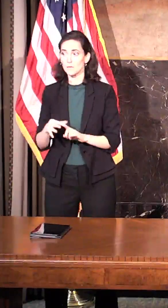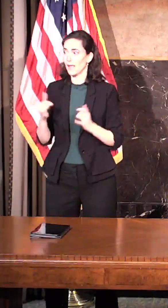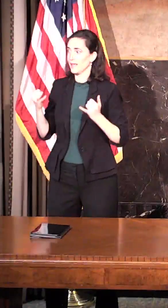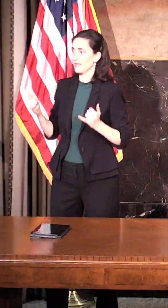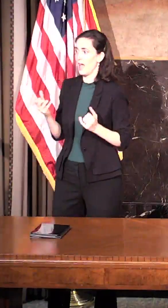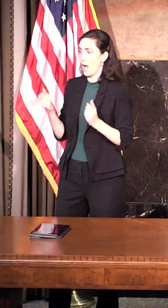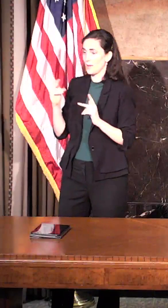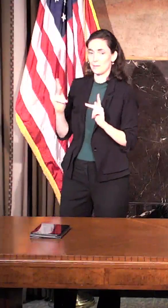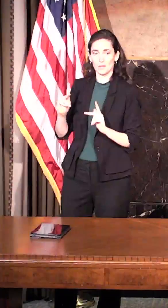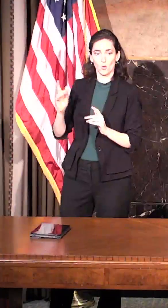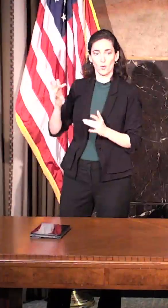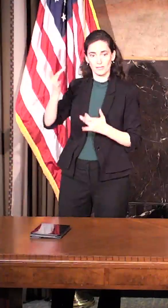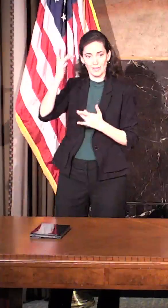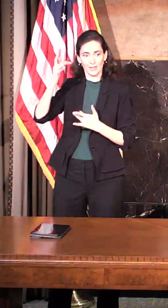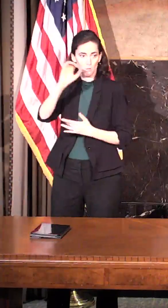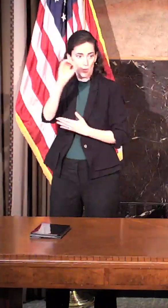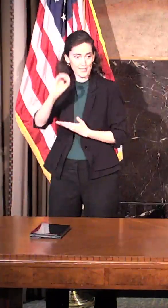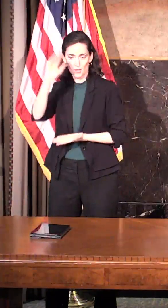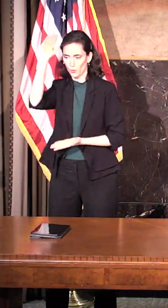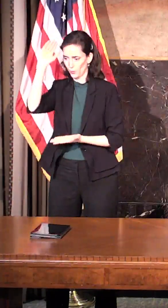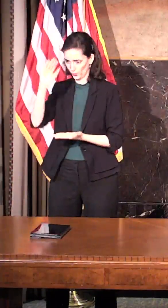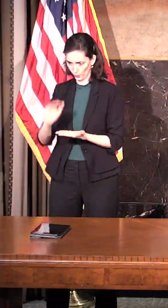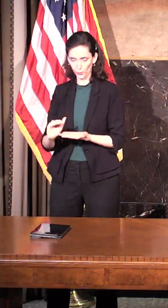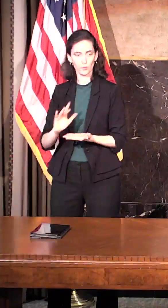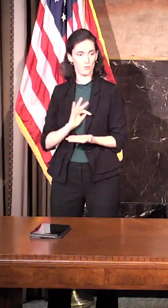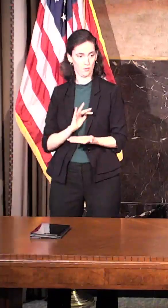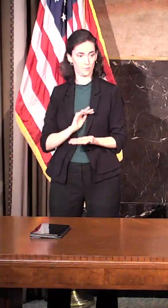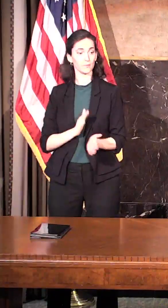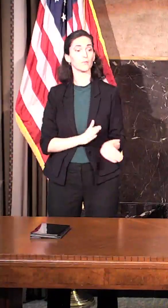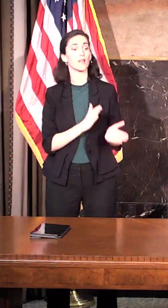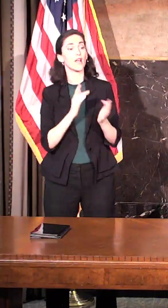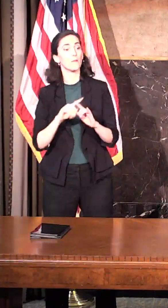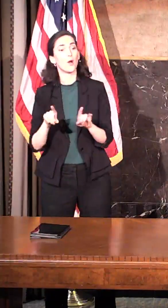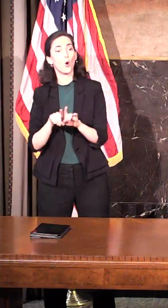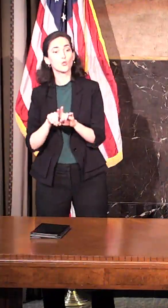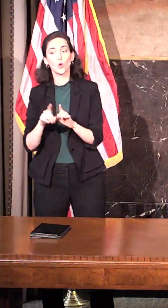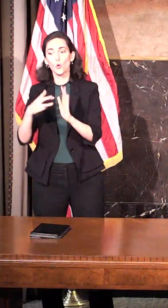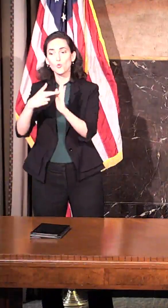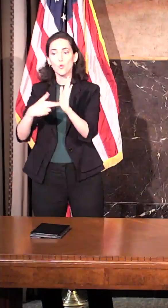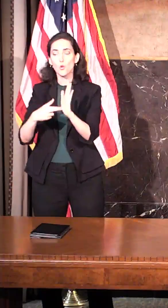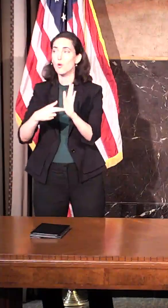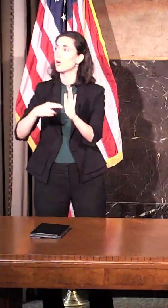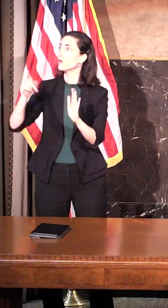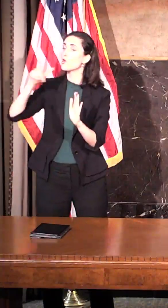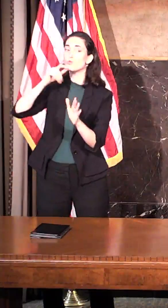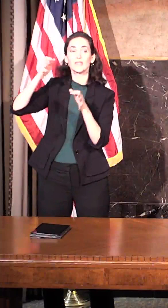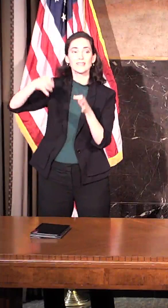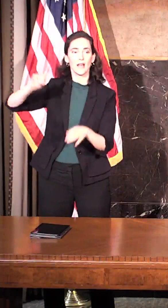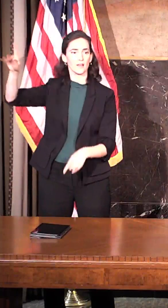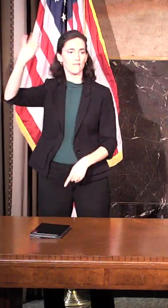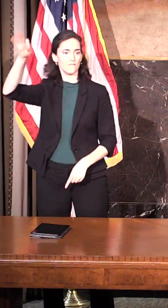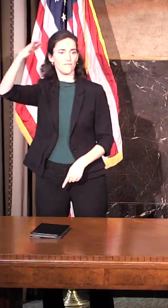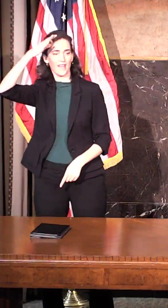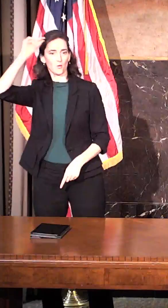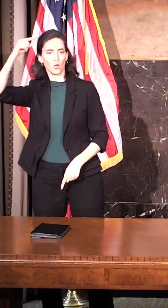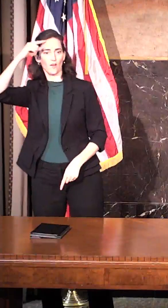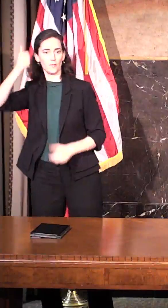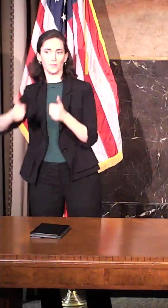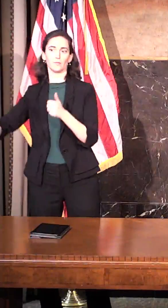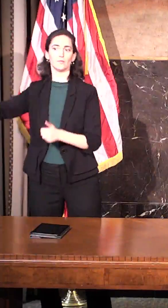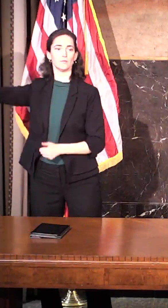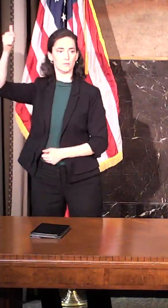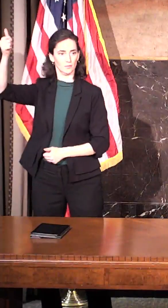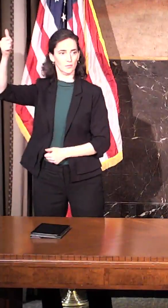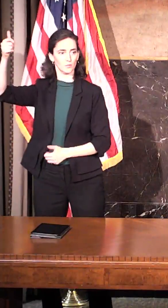the % positivity going down. But the other point is they are federal rules at this point. So the visitation rules right now are